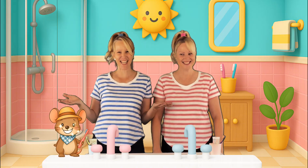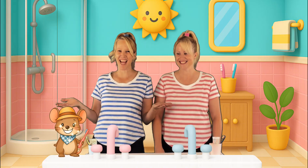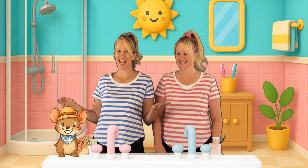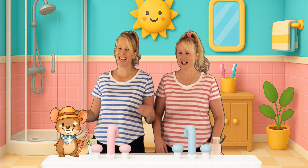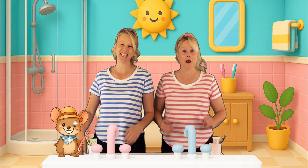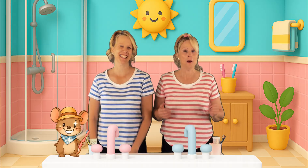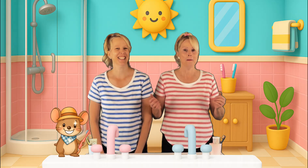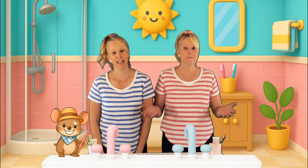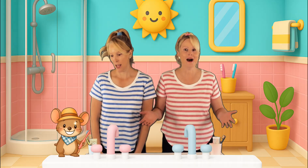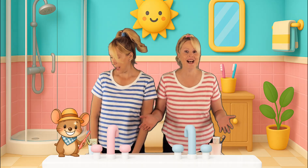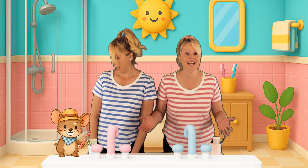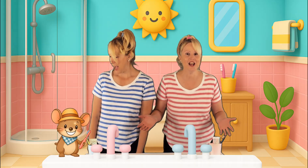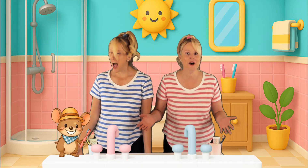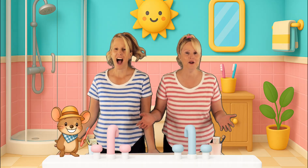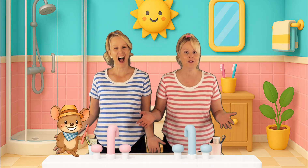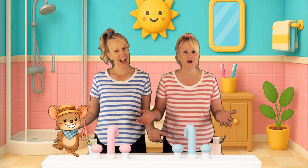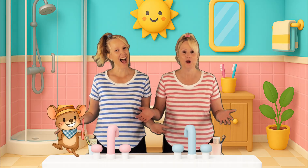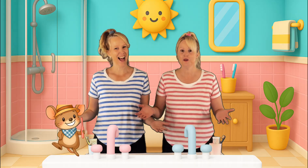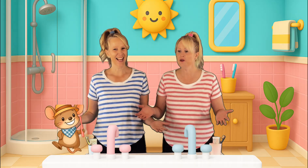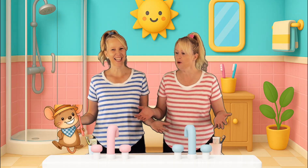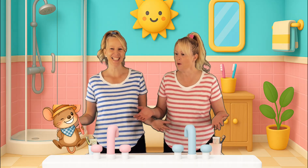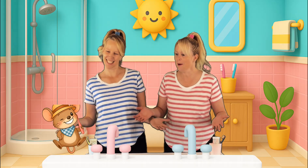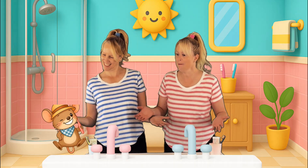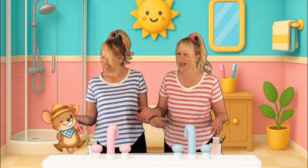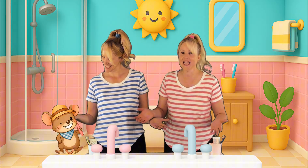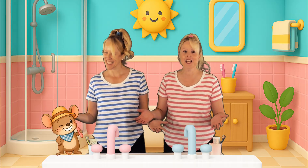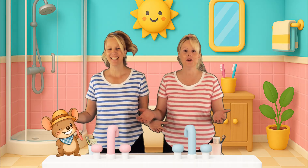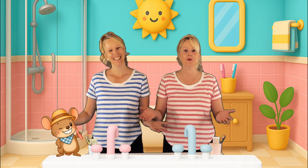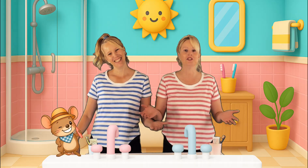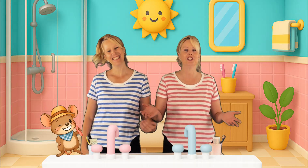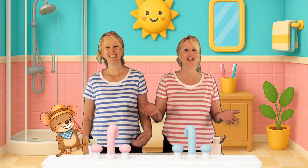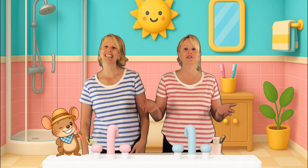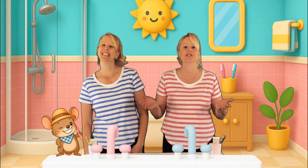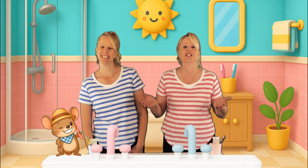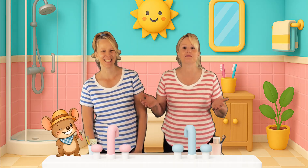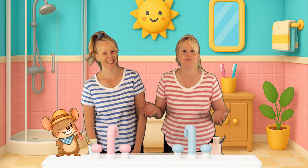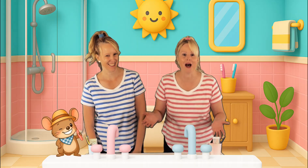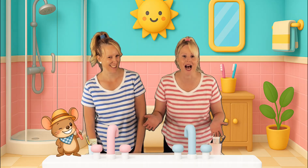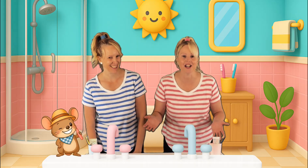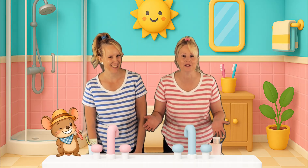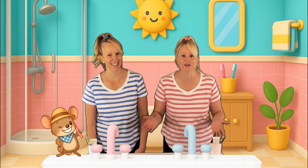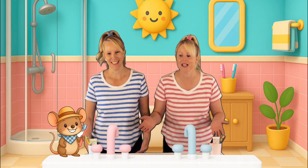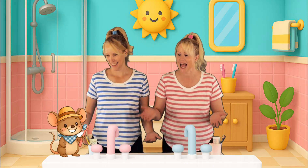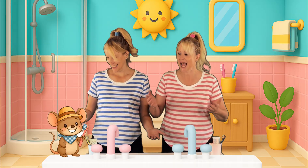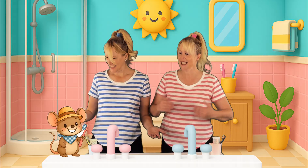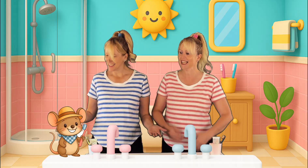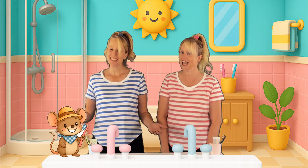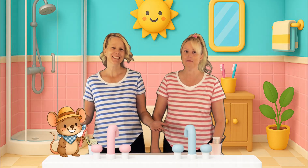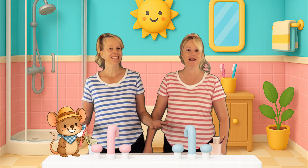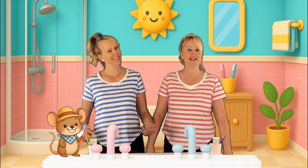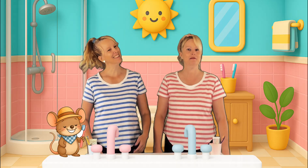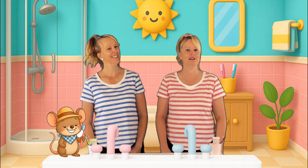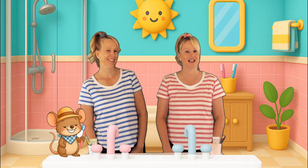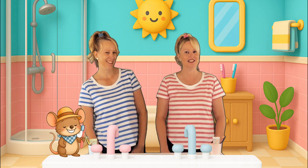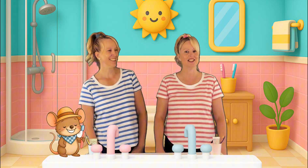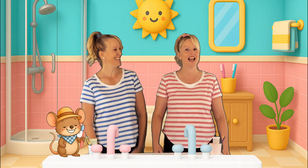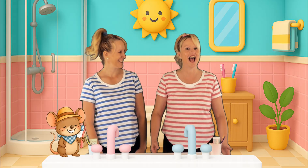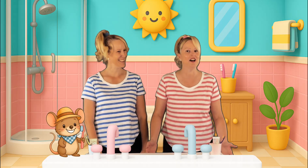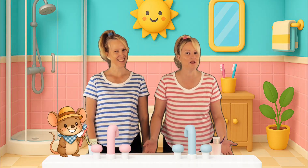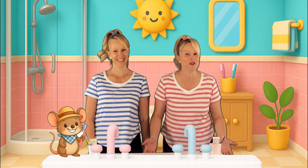today. Milo, you are making your teeth sparkle and keeping them nice and